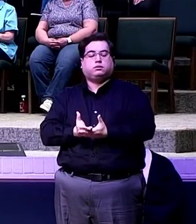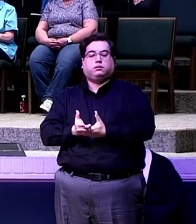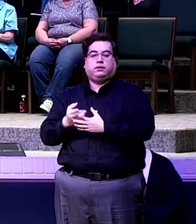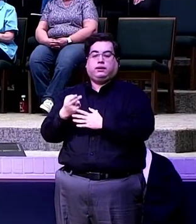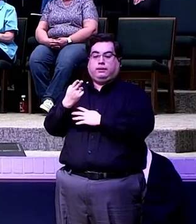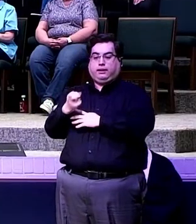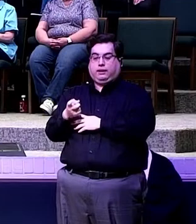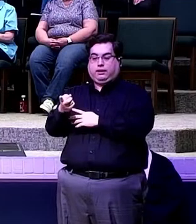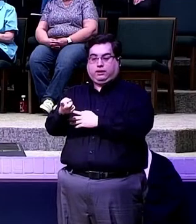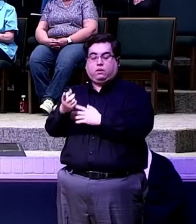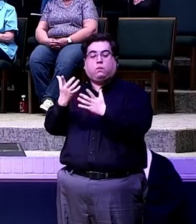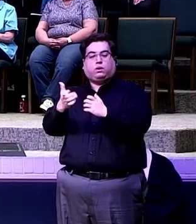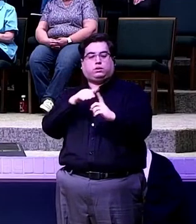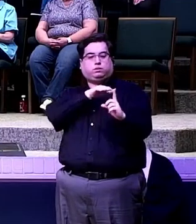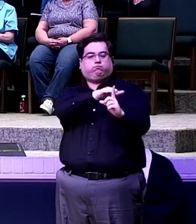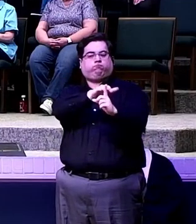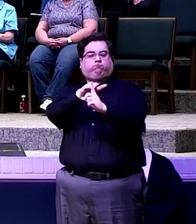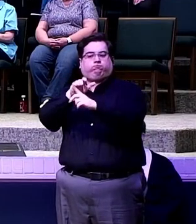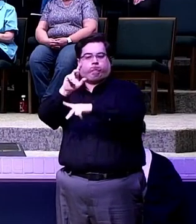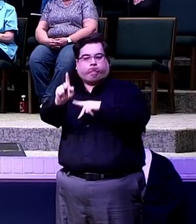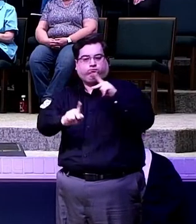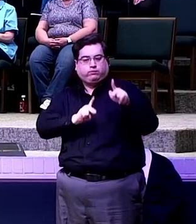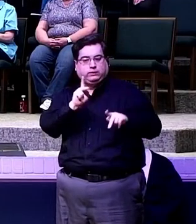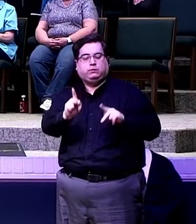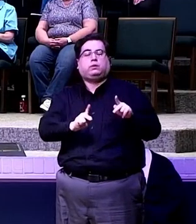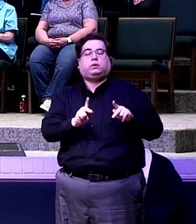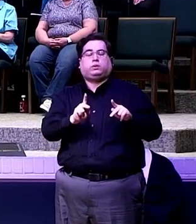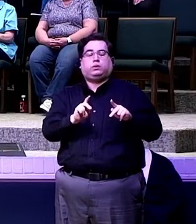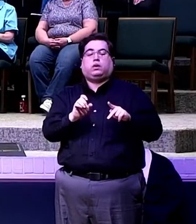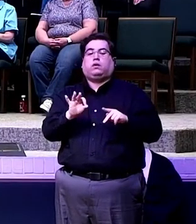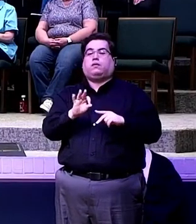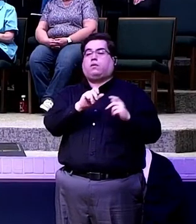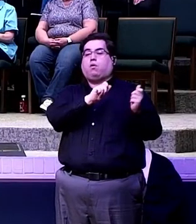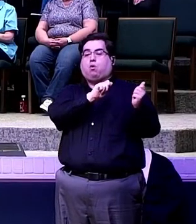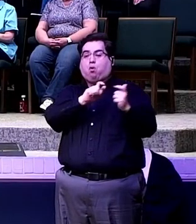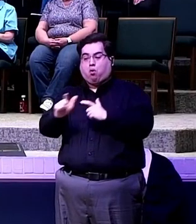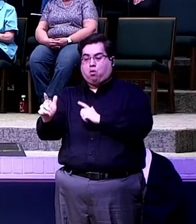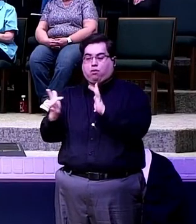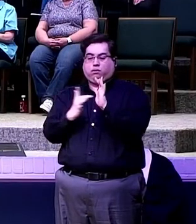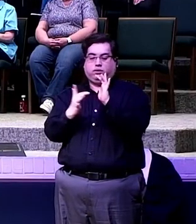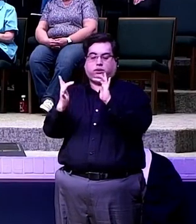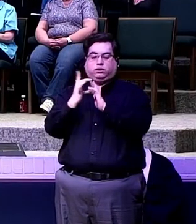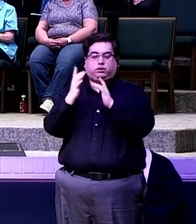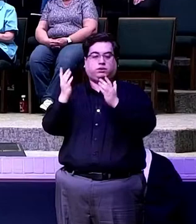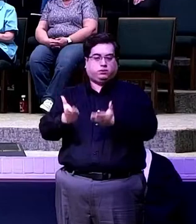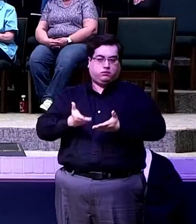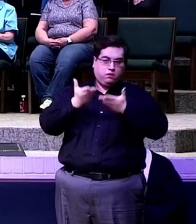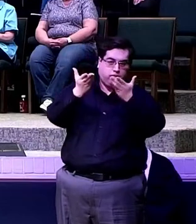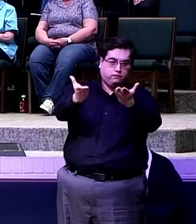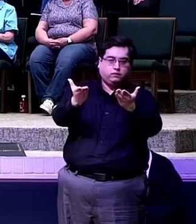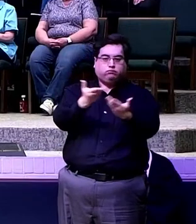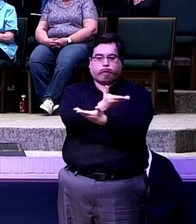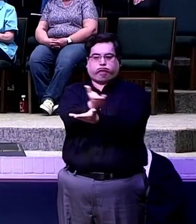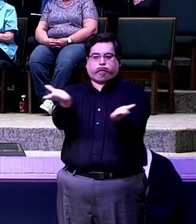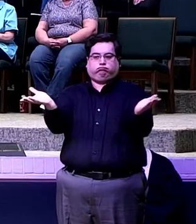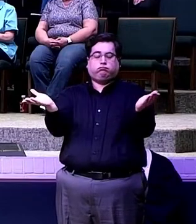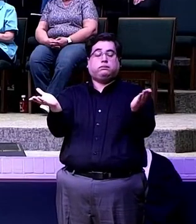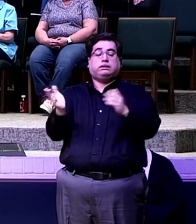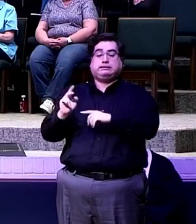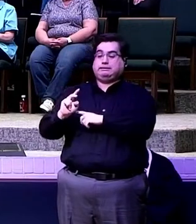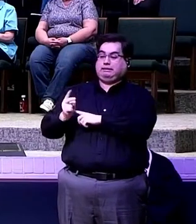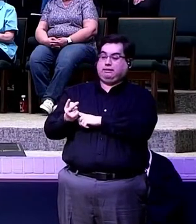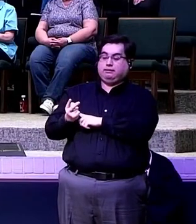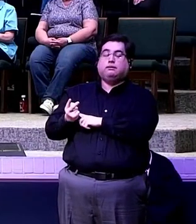to remind people of all that Jesus offers us. And